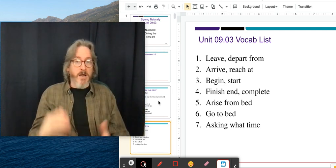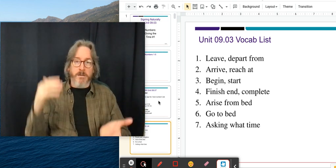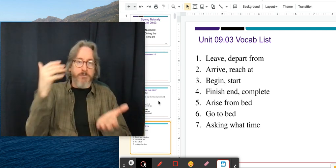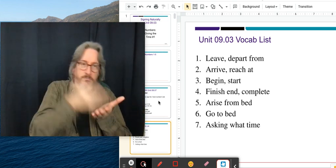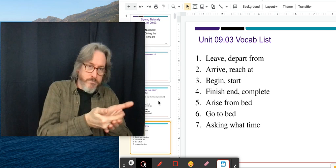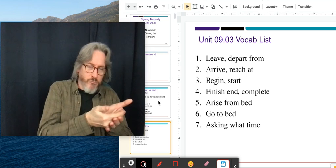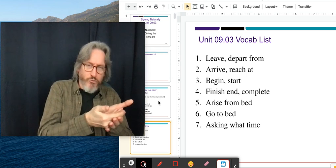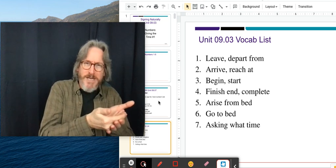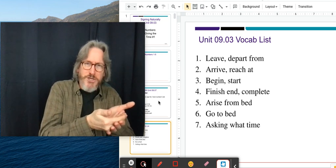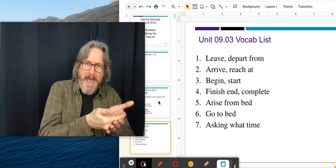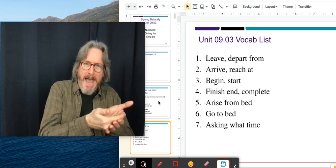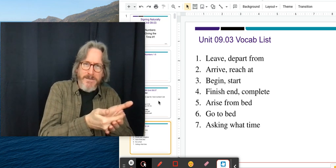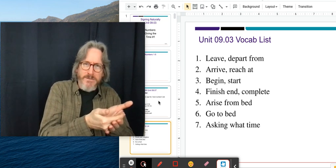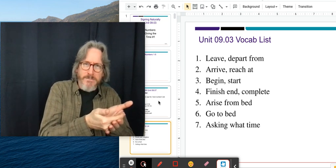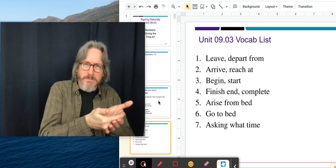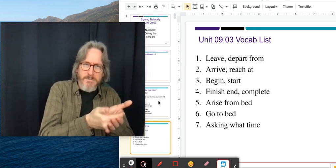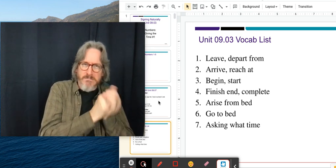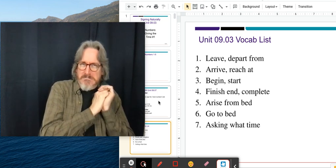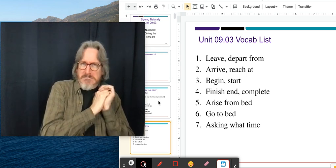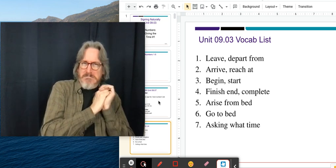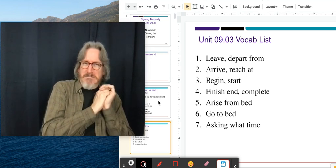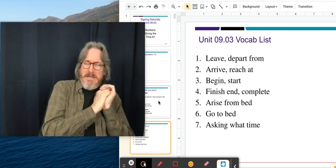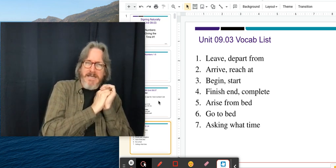or reach at.